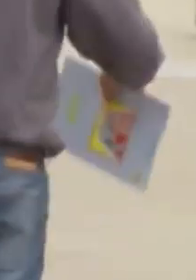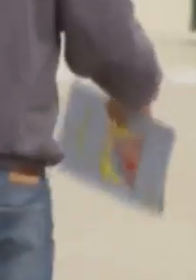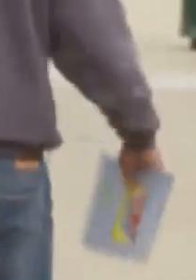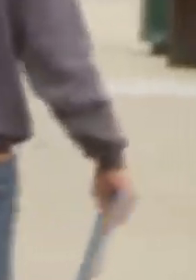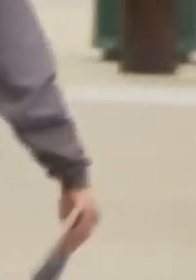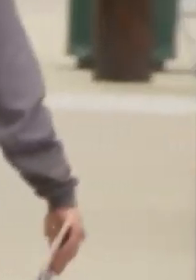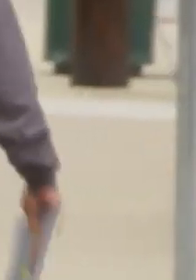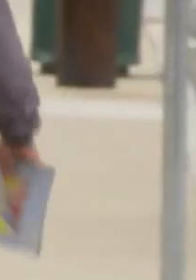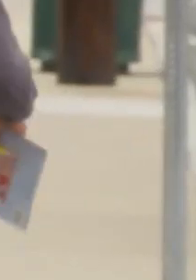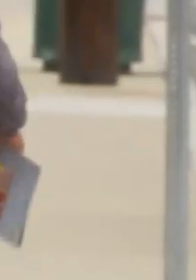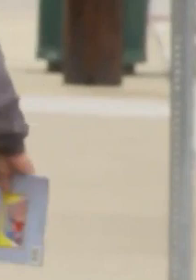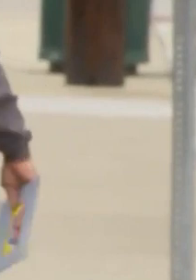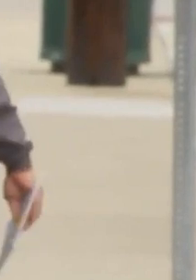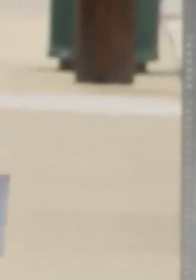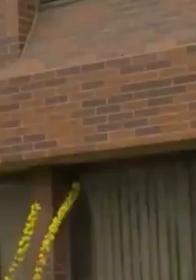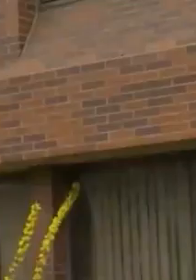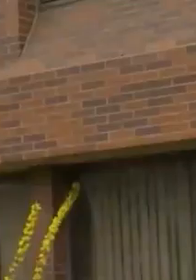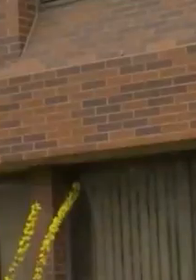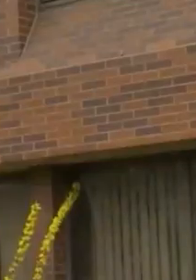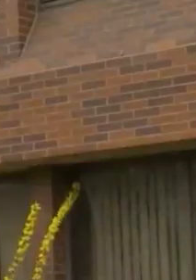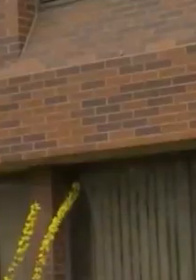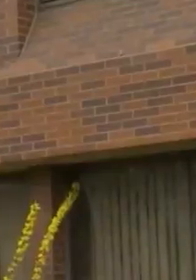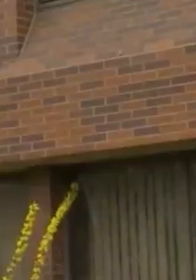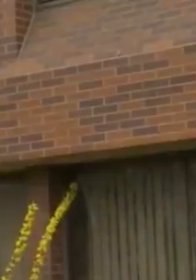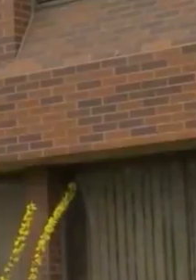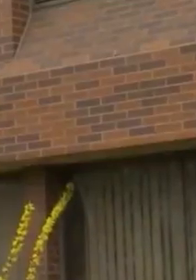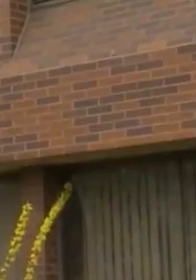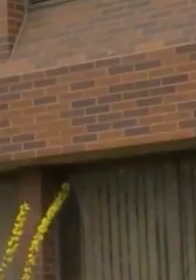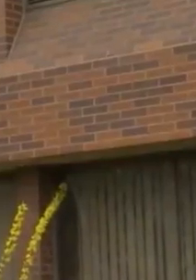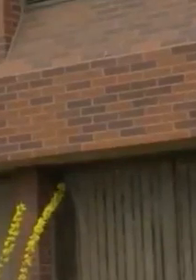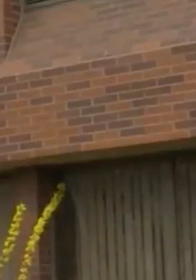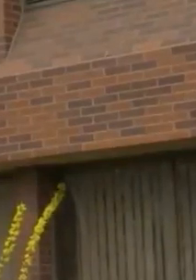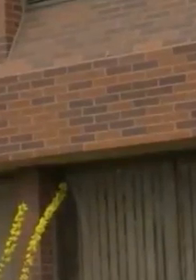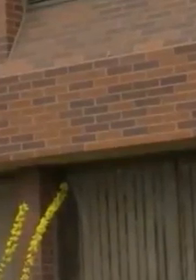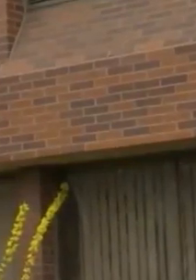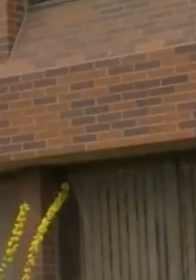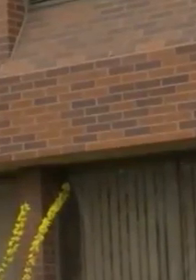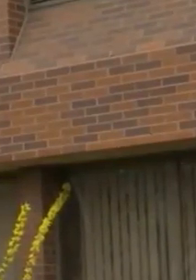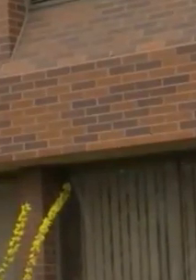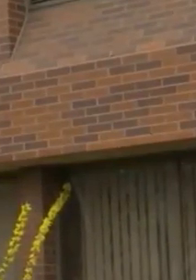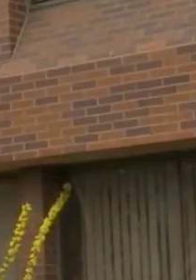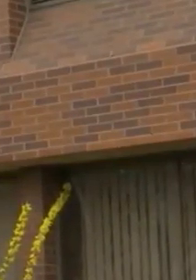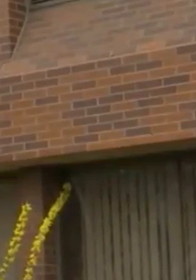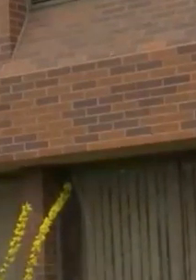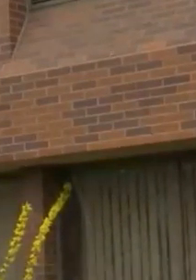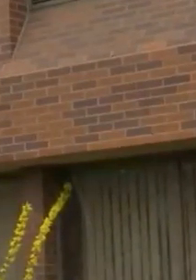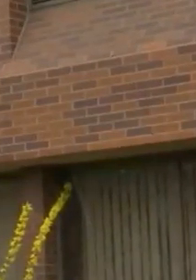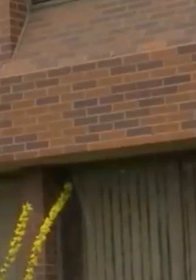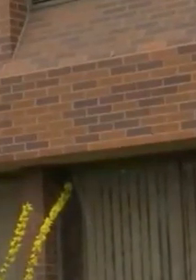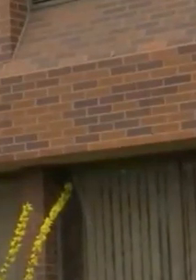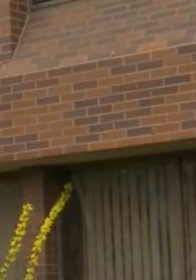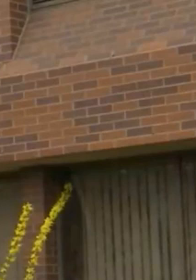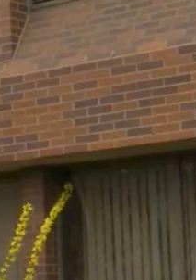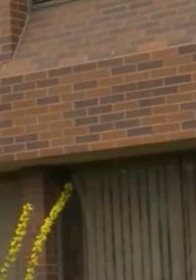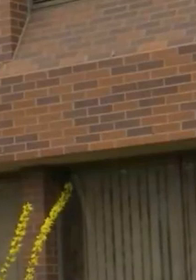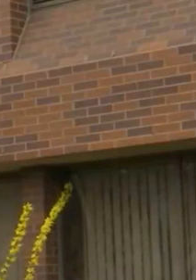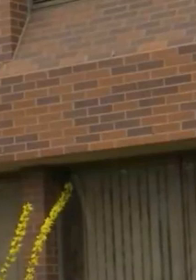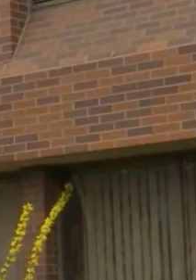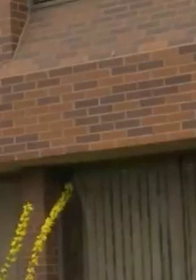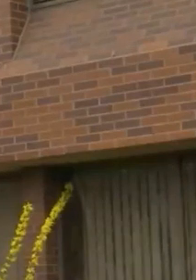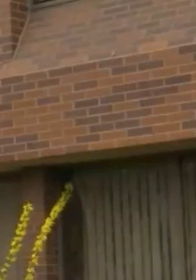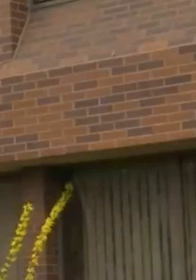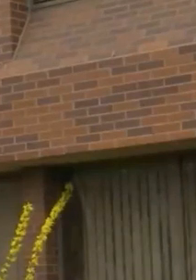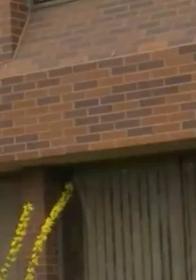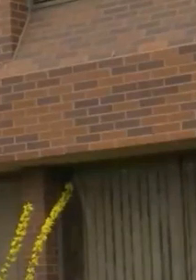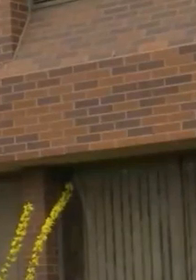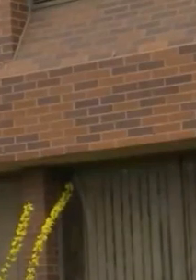food to get them through this crisis. Disbursement of food continues. It has been